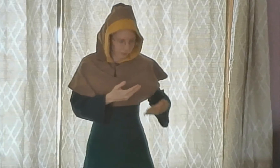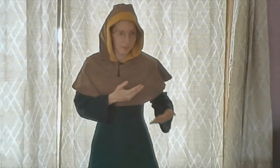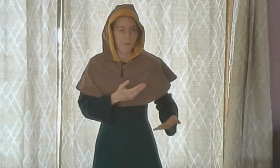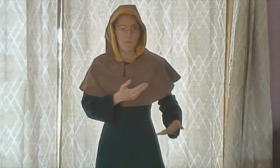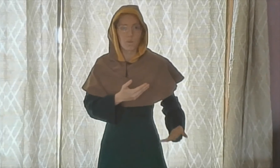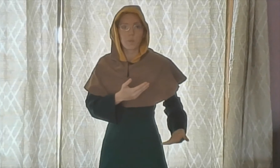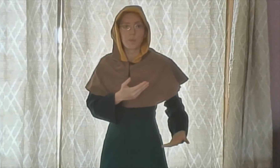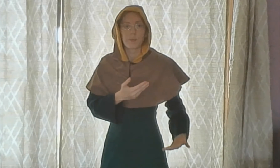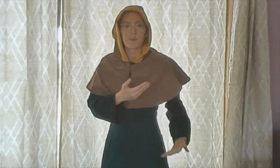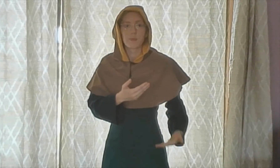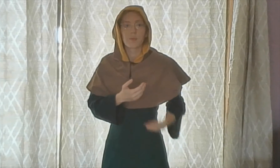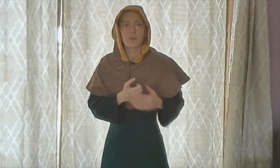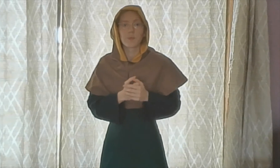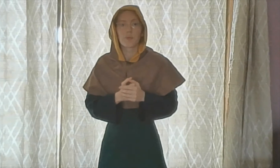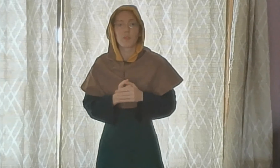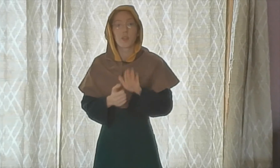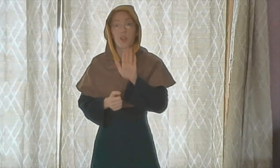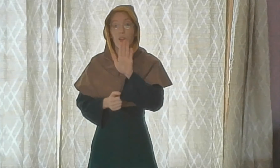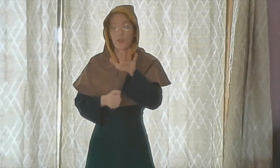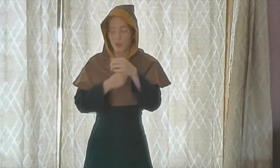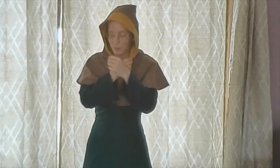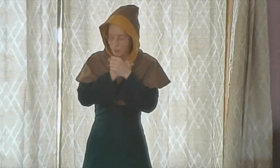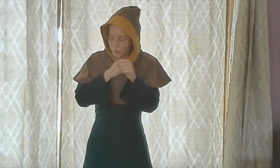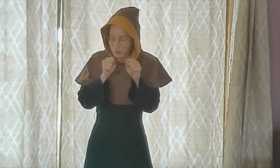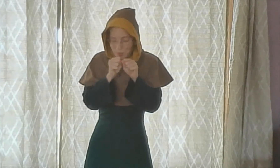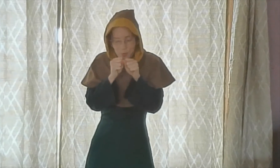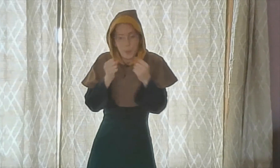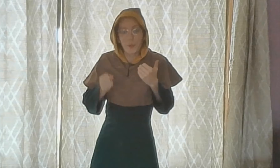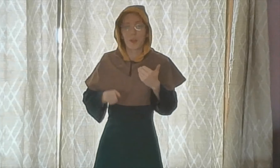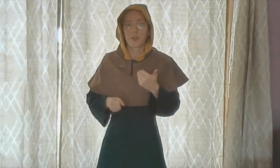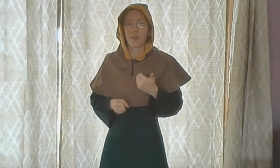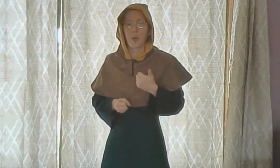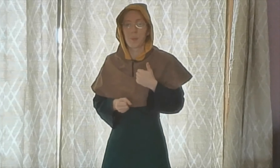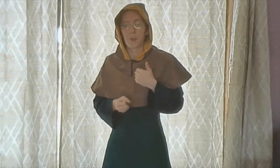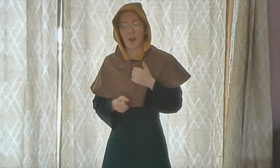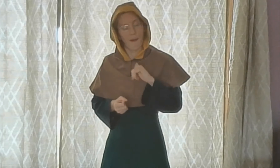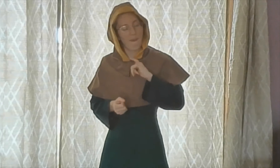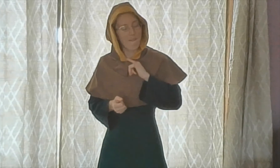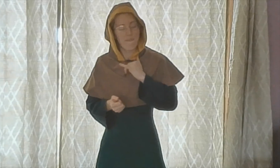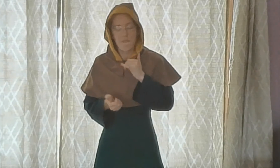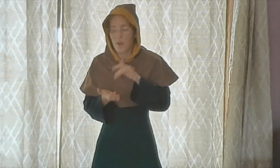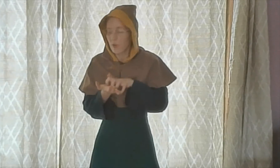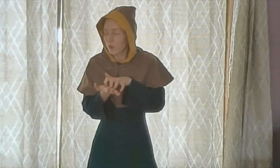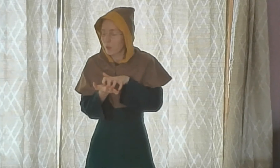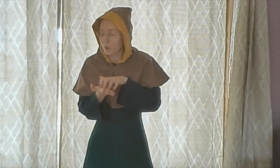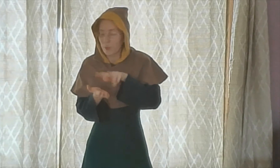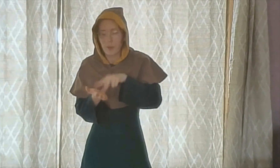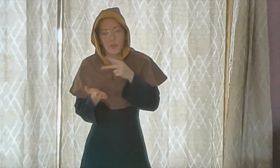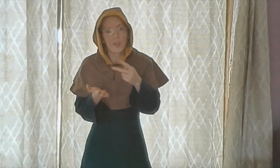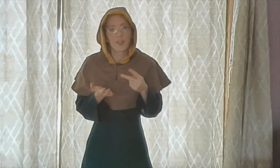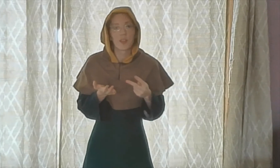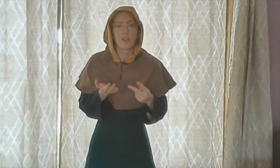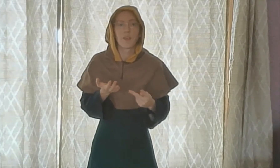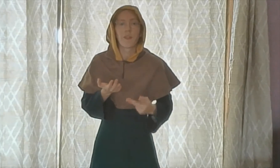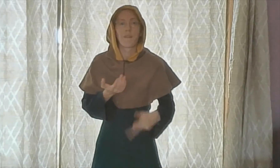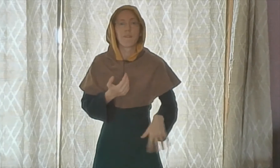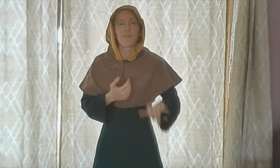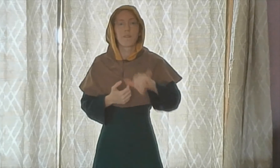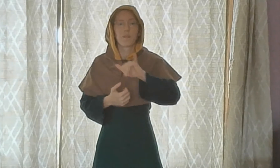wrapped in steel, nothing brings me to my knees like the way you make me